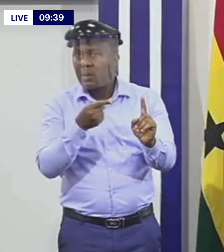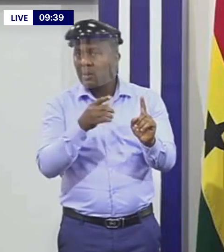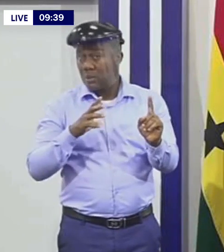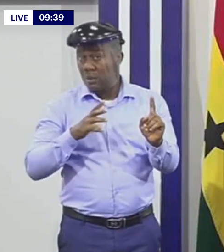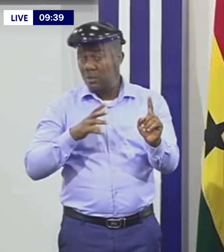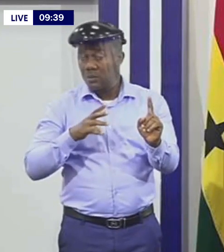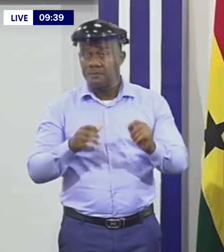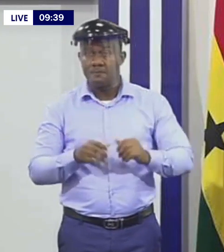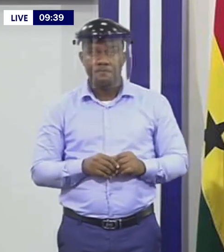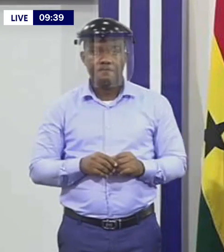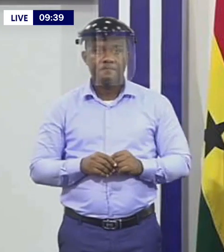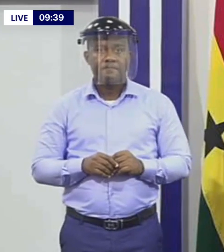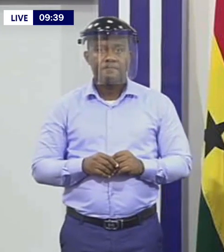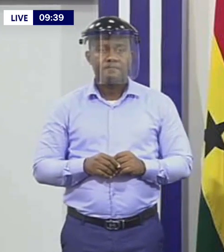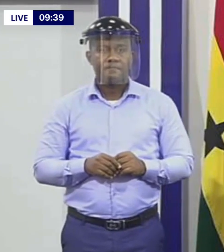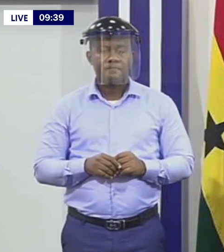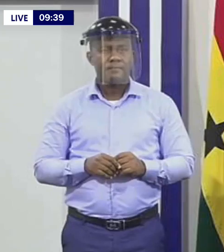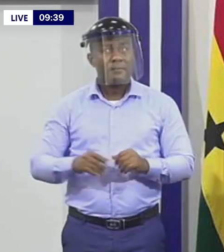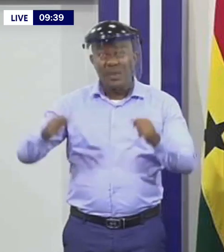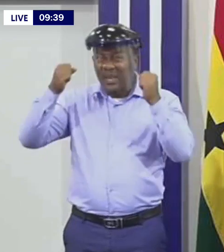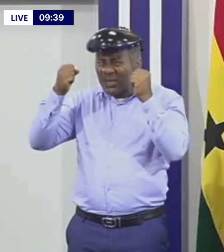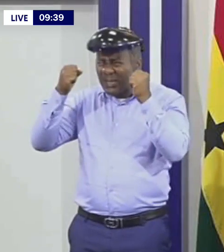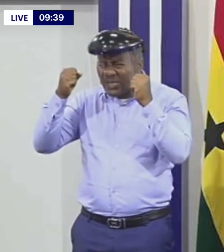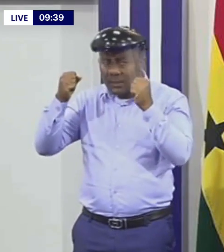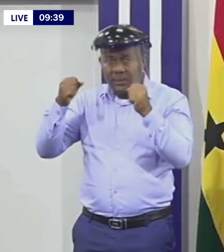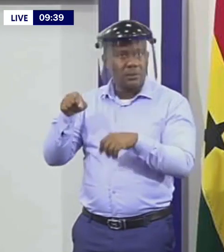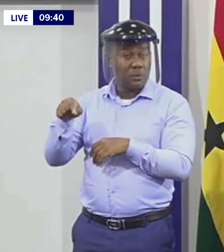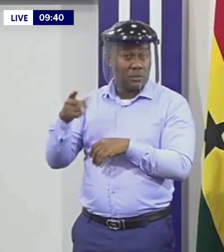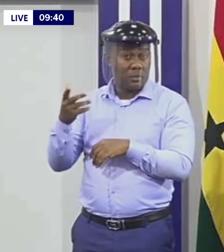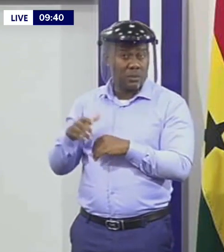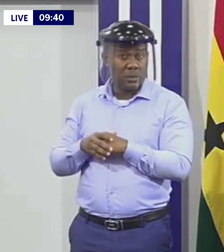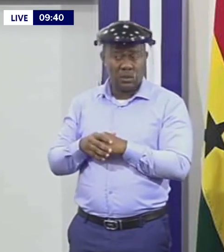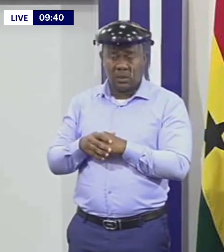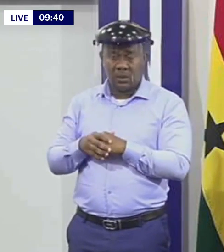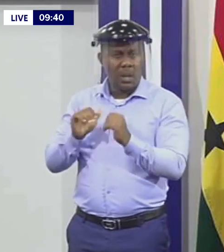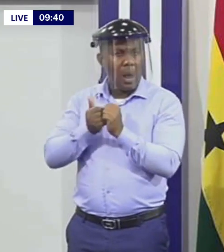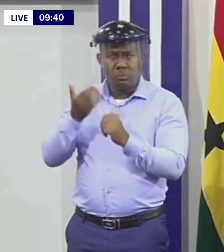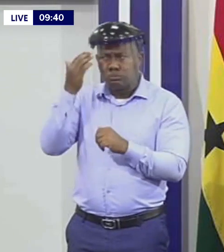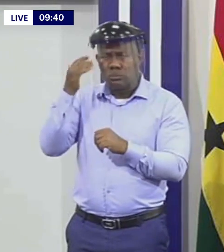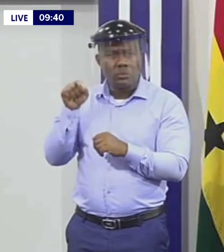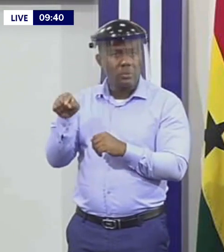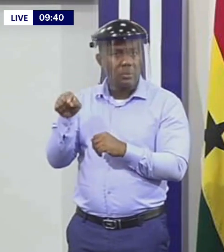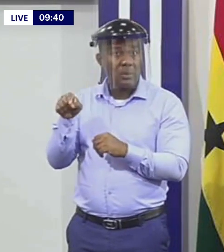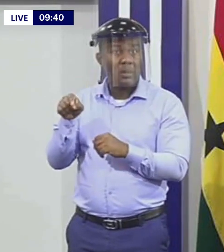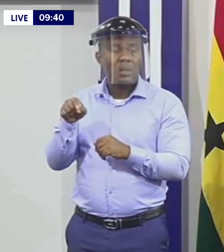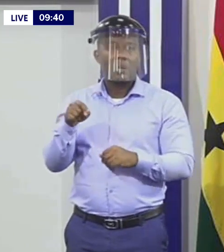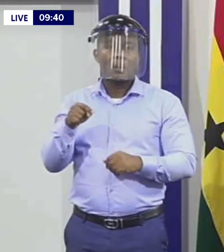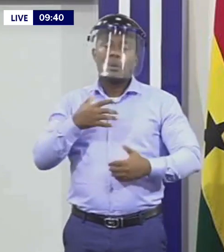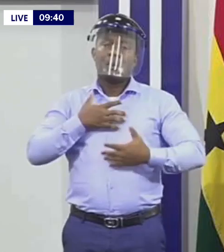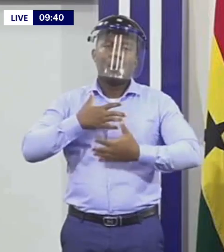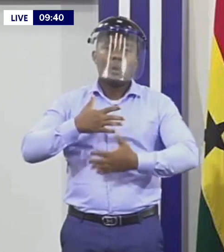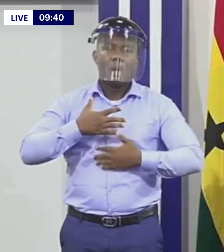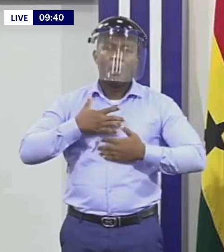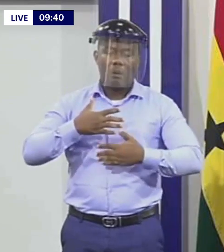reasonable range. Critical cases are defined as respiratory failure or other